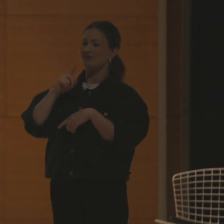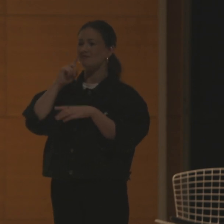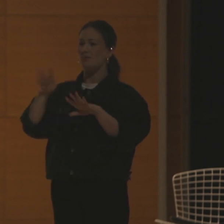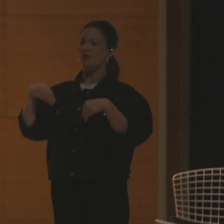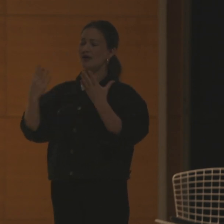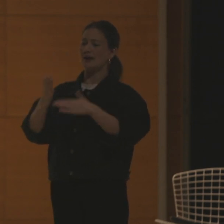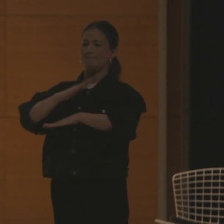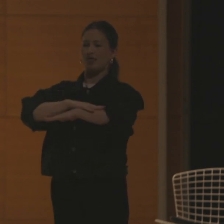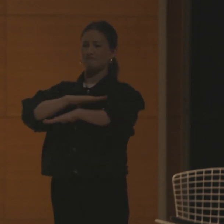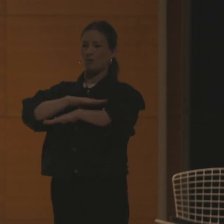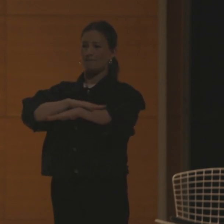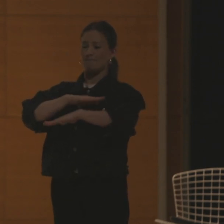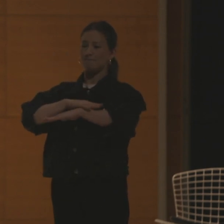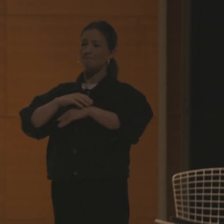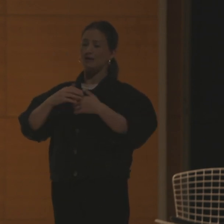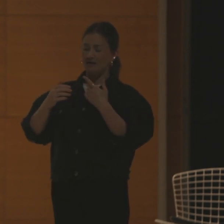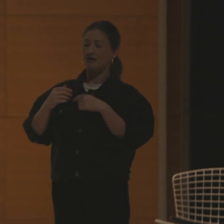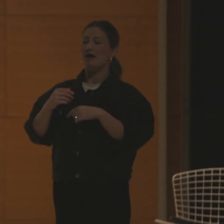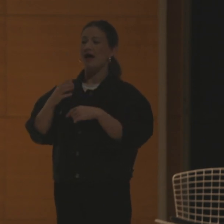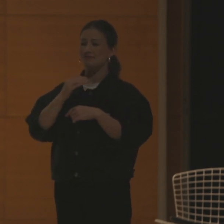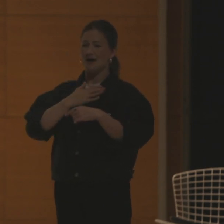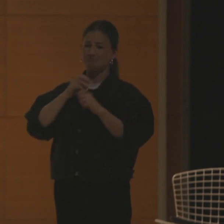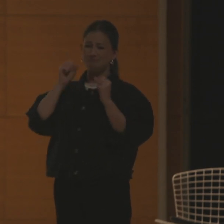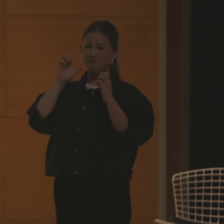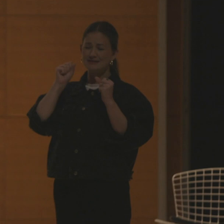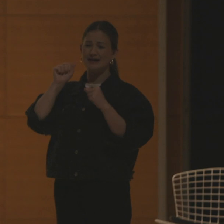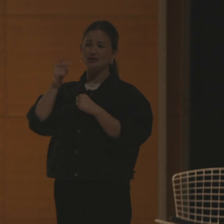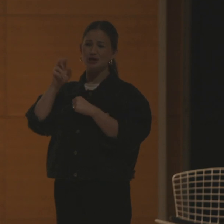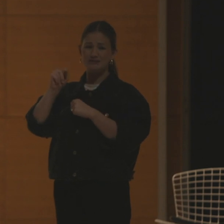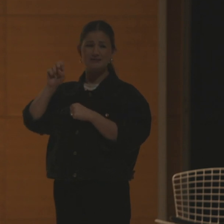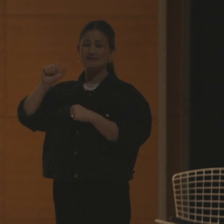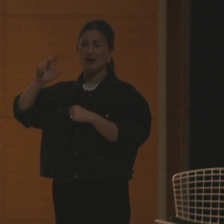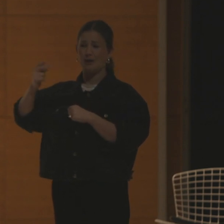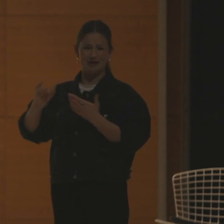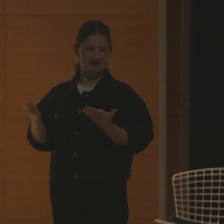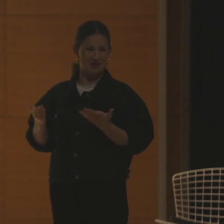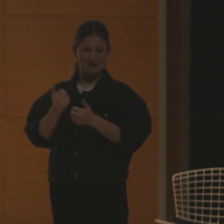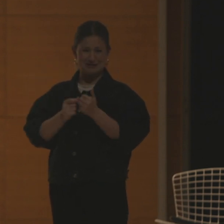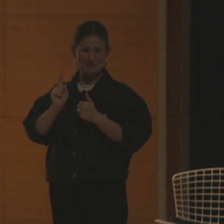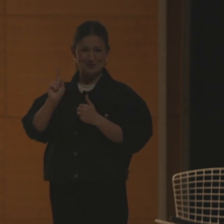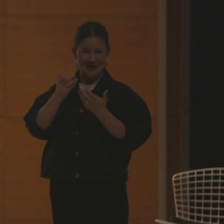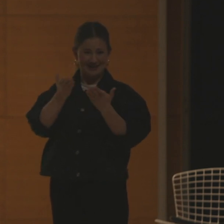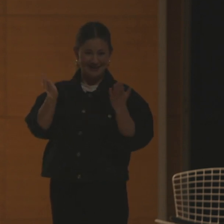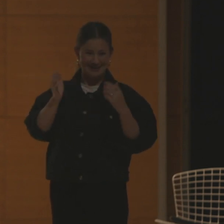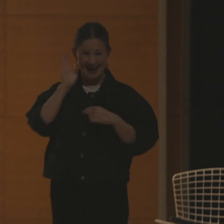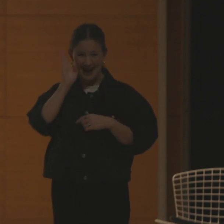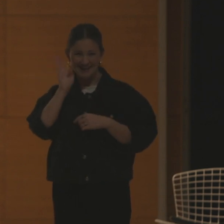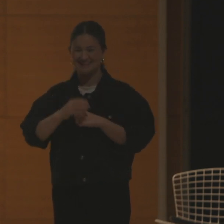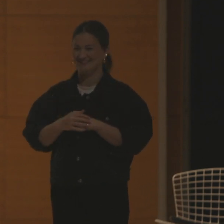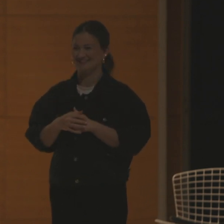platform, and to my incredible, brilliant agent, Sarah Bolin, who's here somewhere.